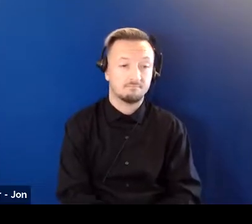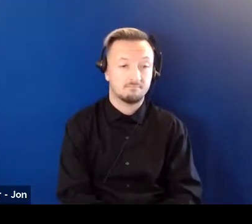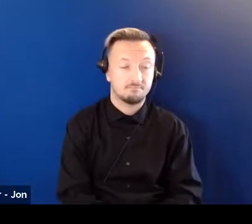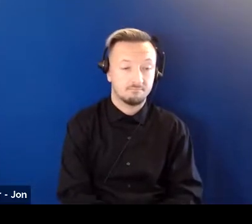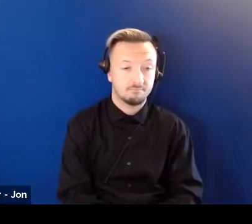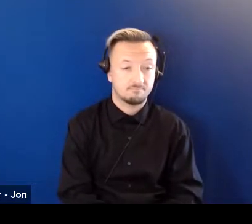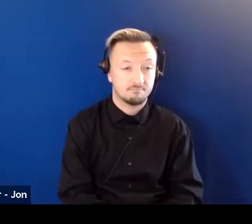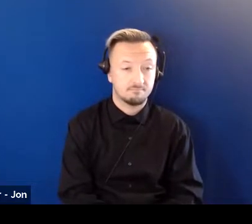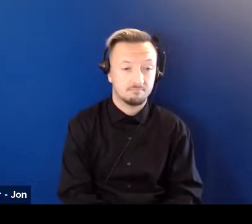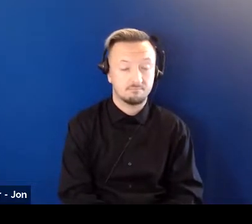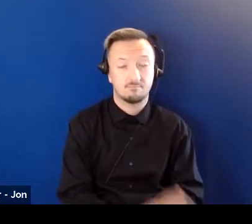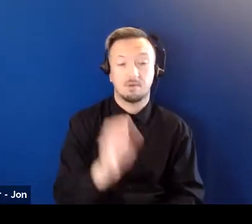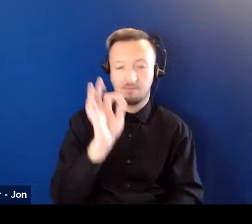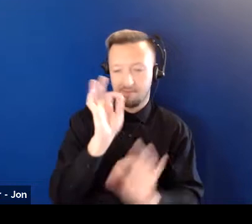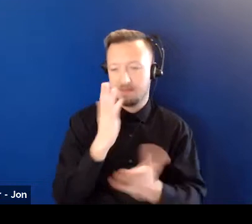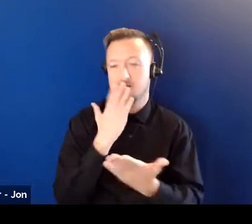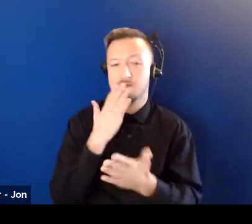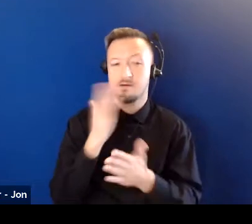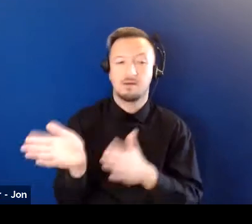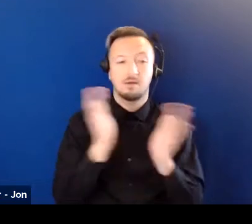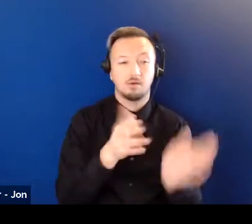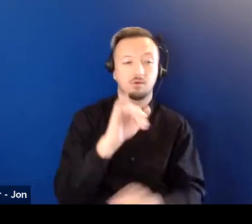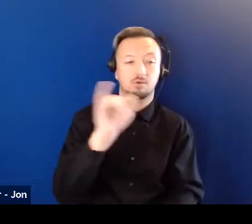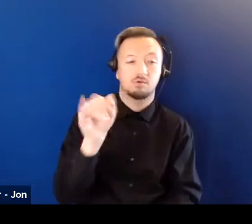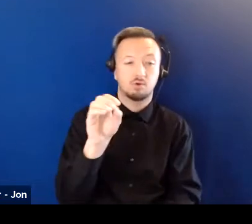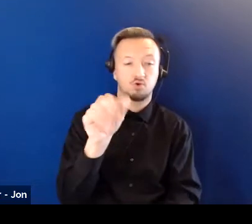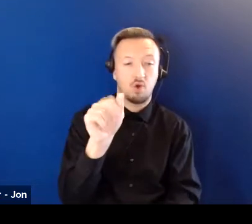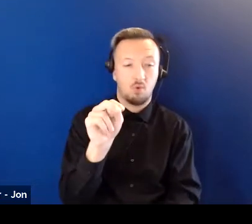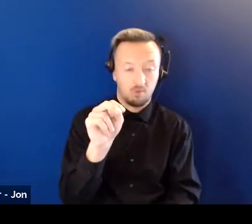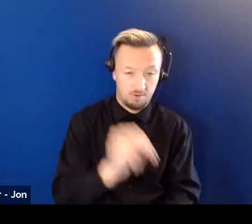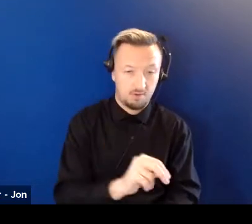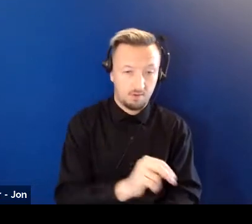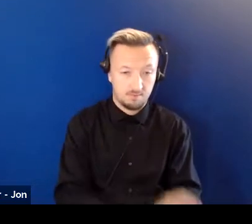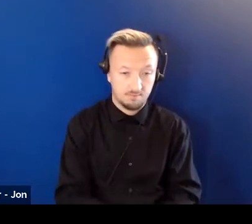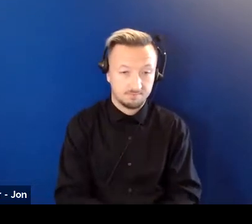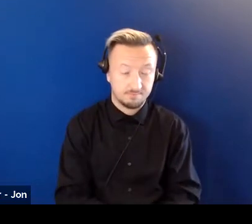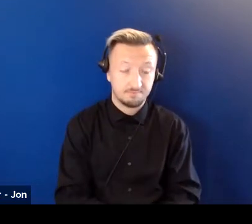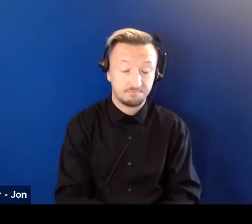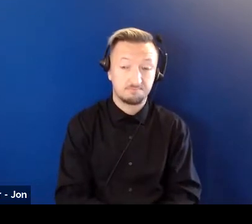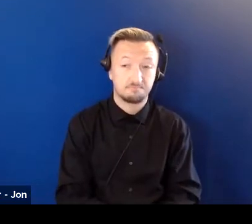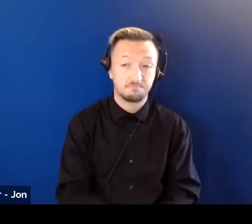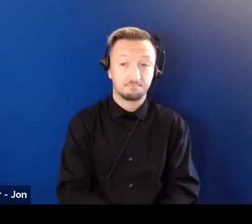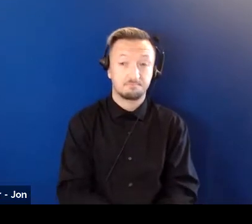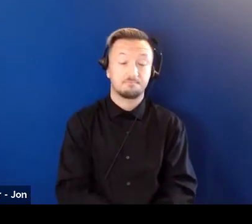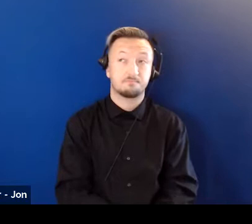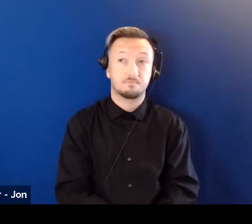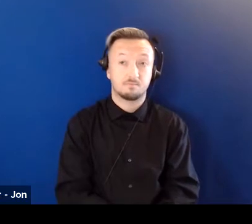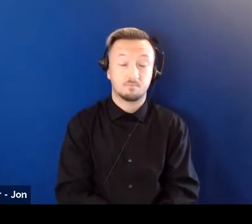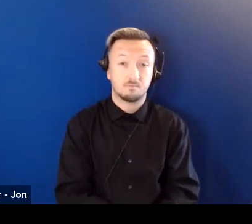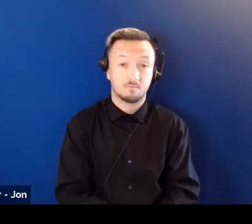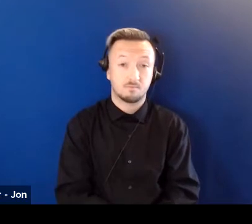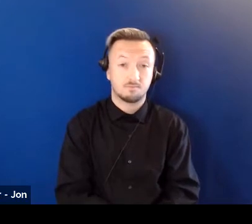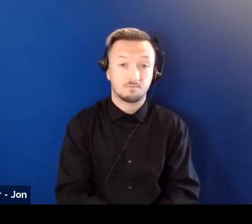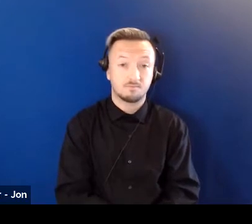Awesome. Thanks, Rochelle. Next, we're going to go to Joan Labelle. Well, I was excited about the prospects of this